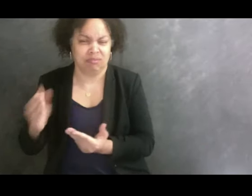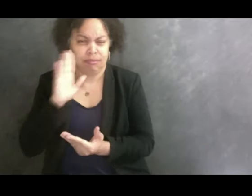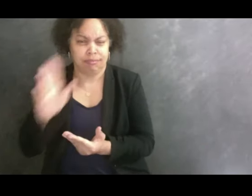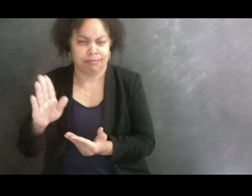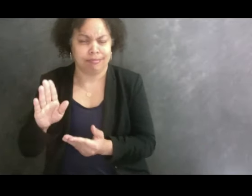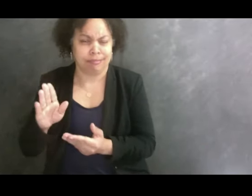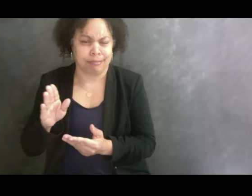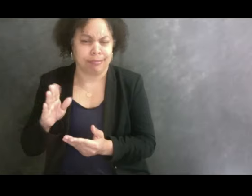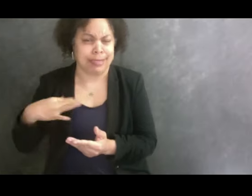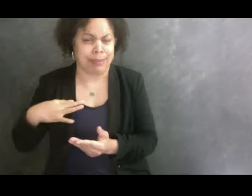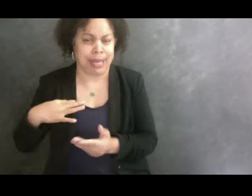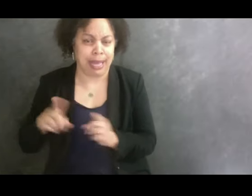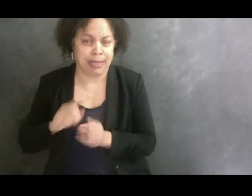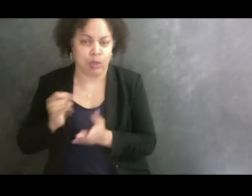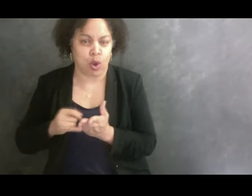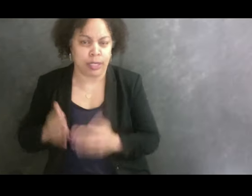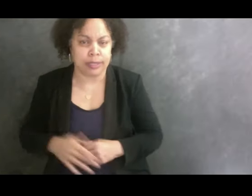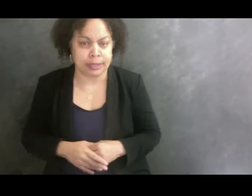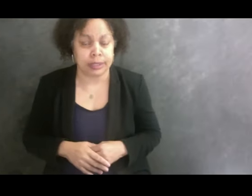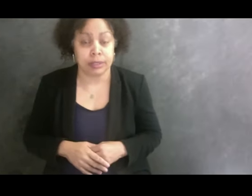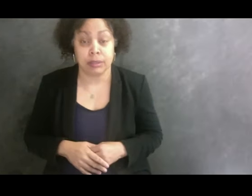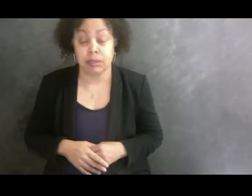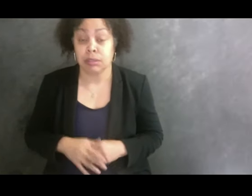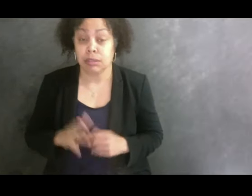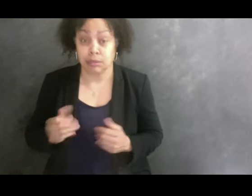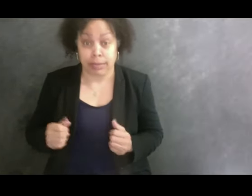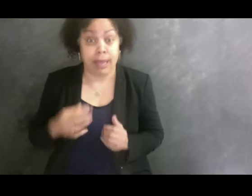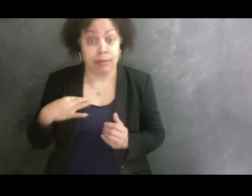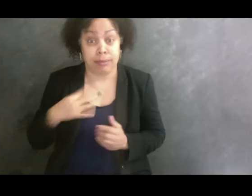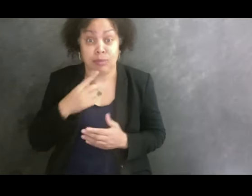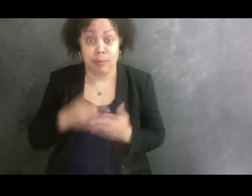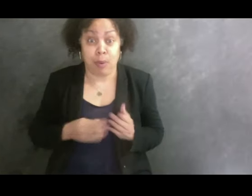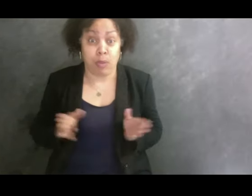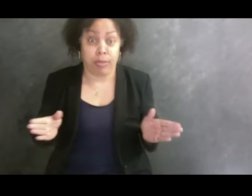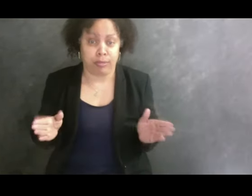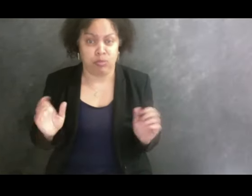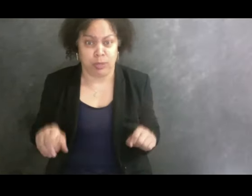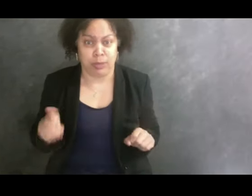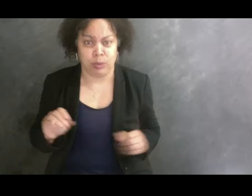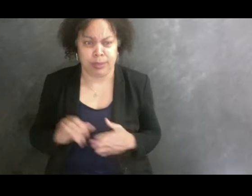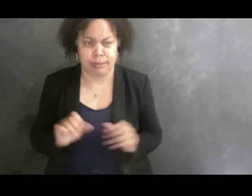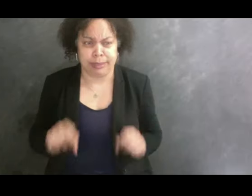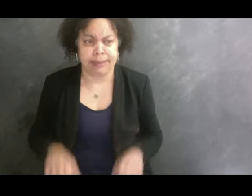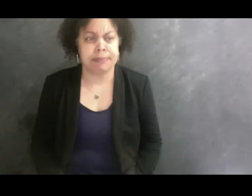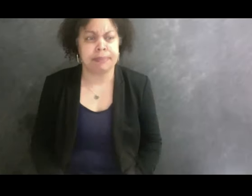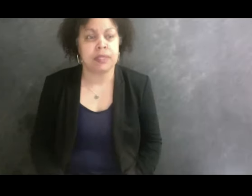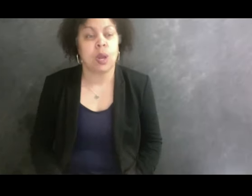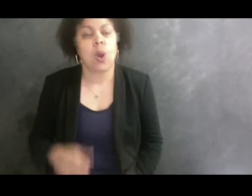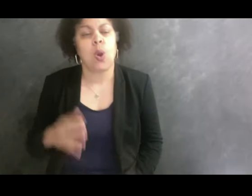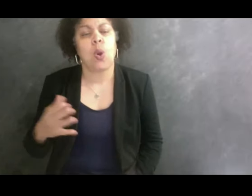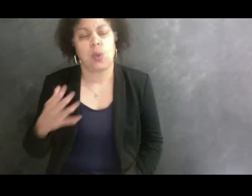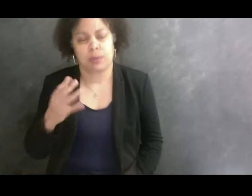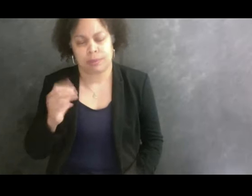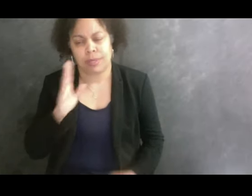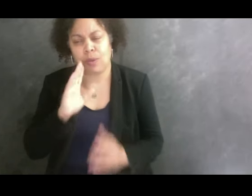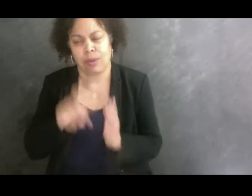would disqualify you from applying to one if you are applying to the other. You can apply to both. Oh, and I guess maybe to put a finer point